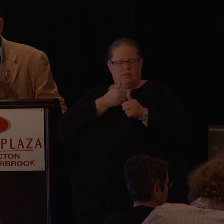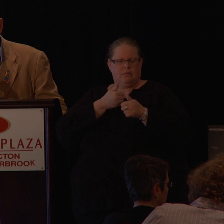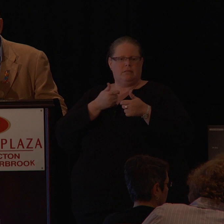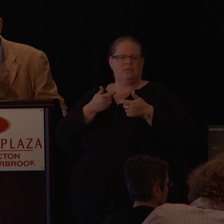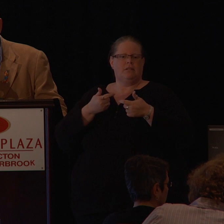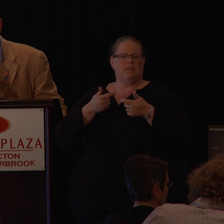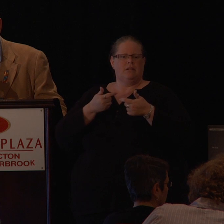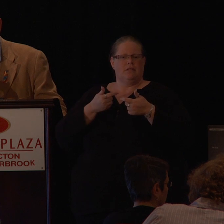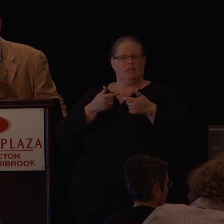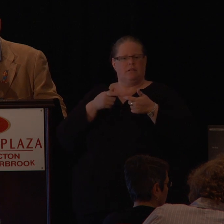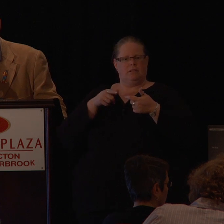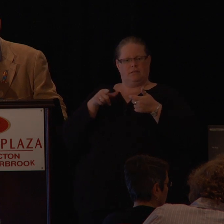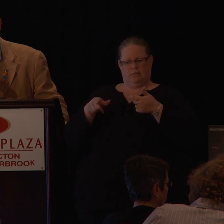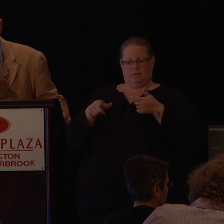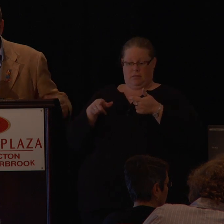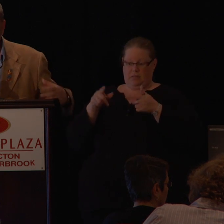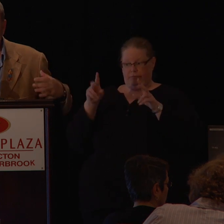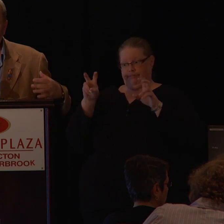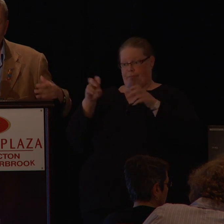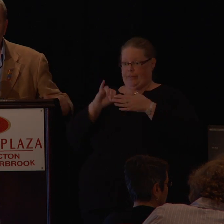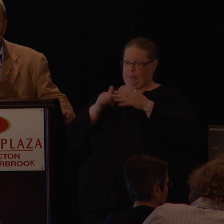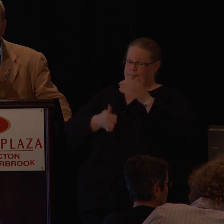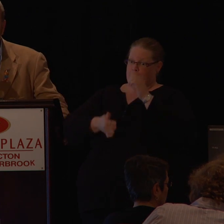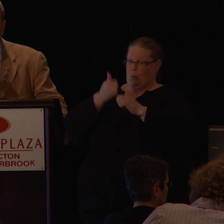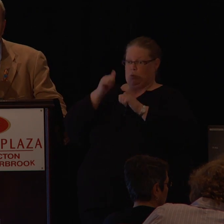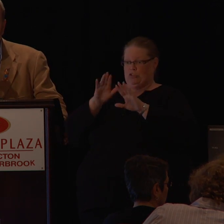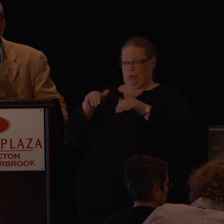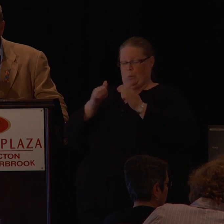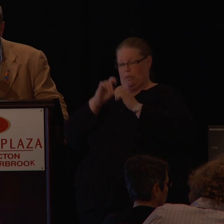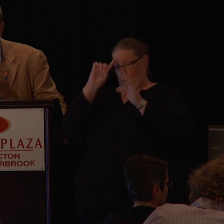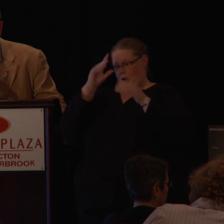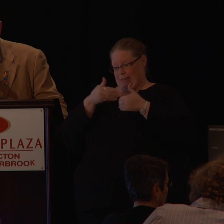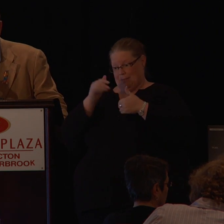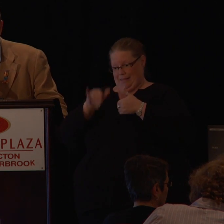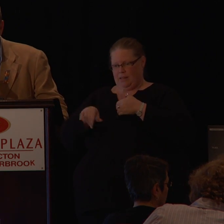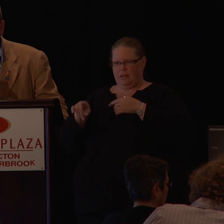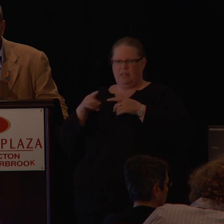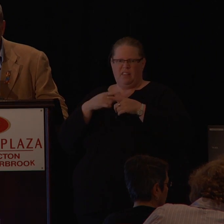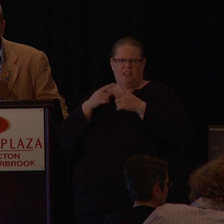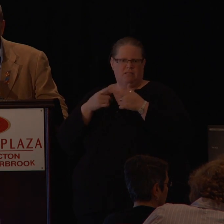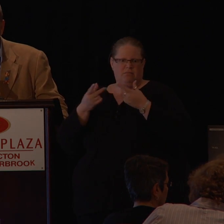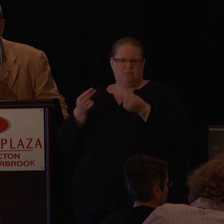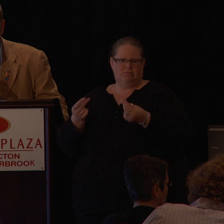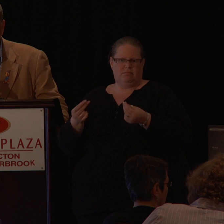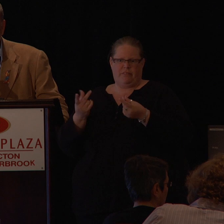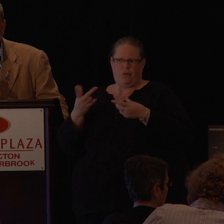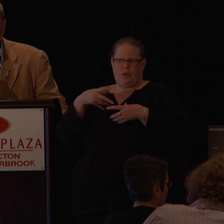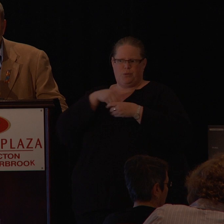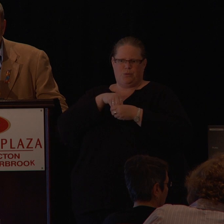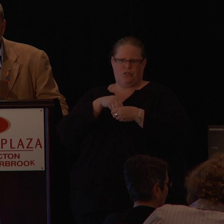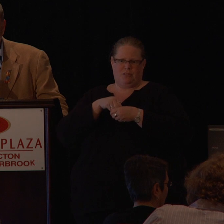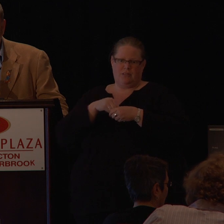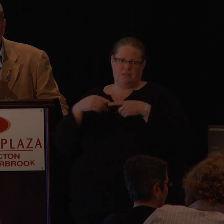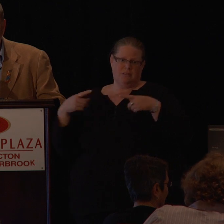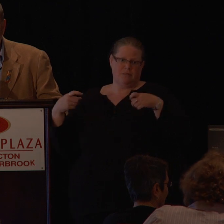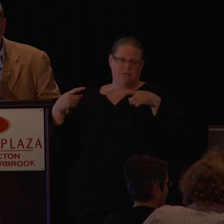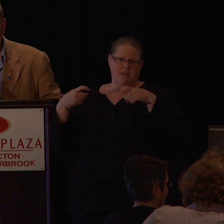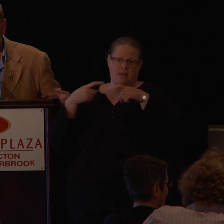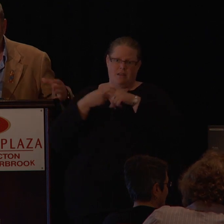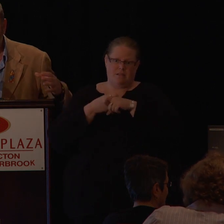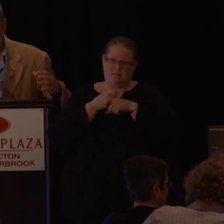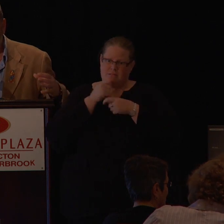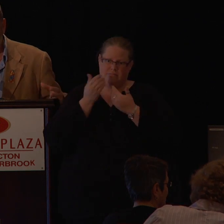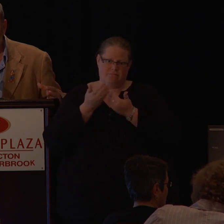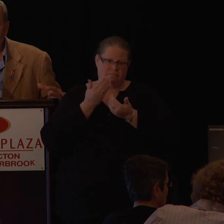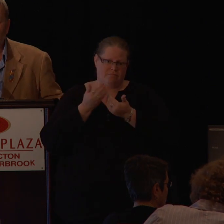which constitutes the vast majority, what it means, it's a very serious complicating factor. What it means is